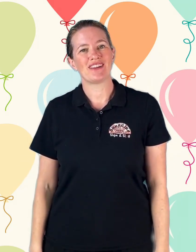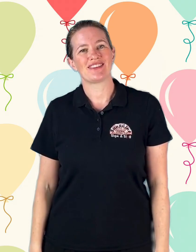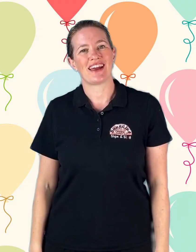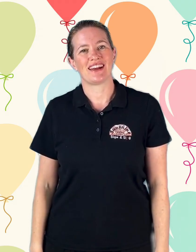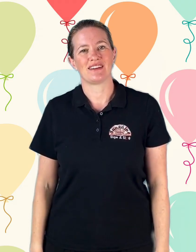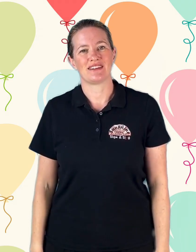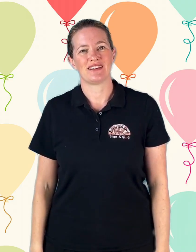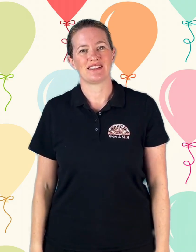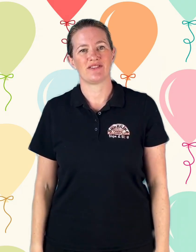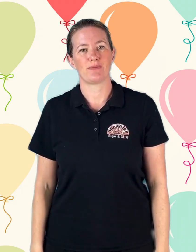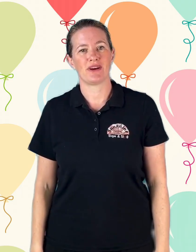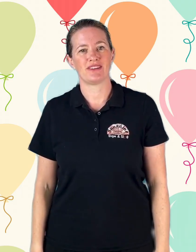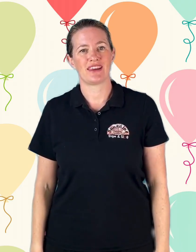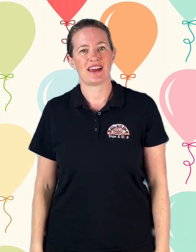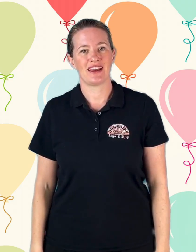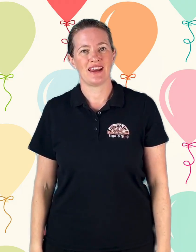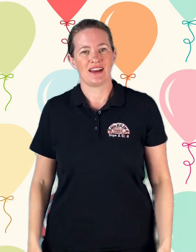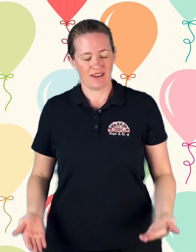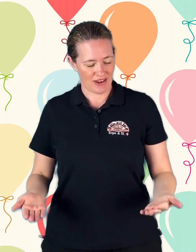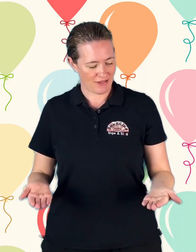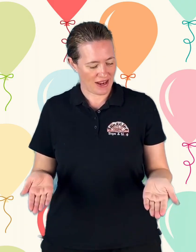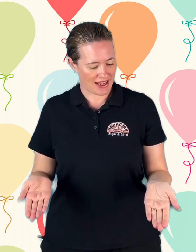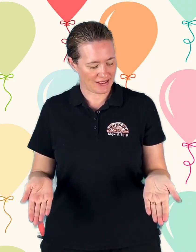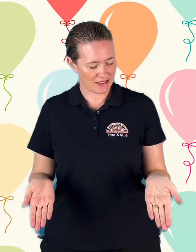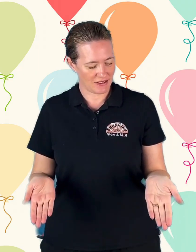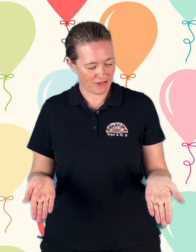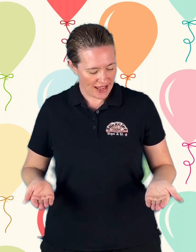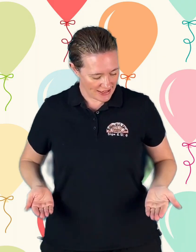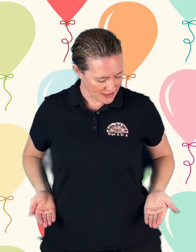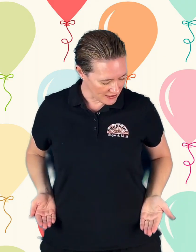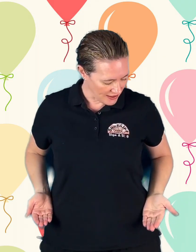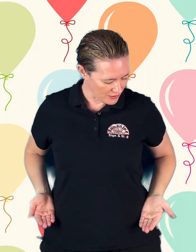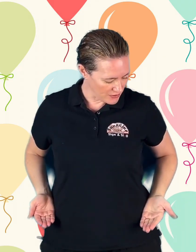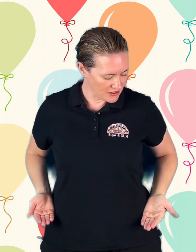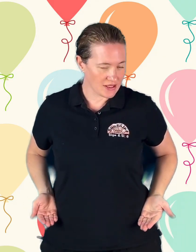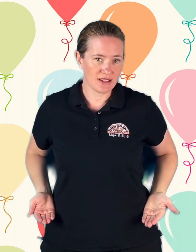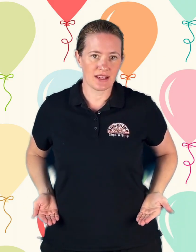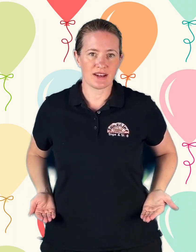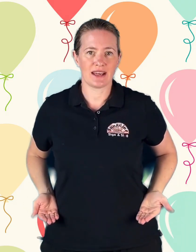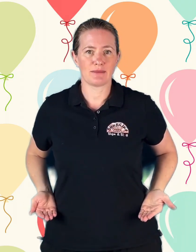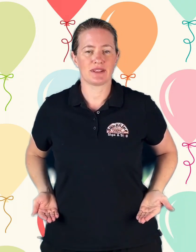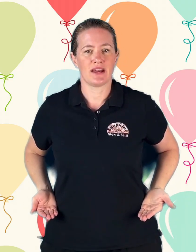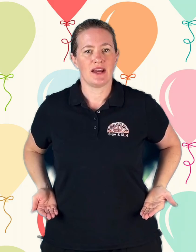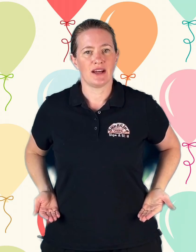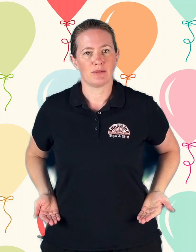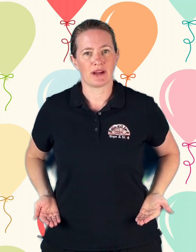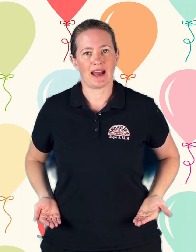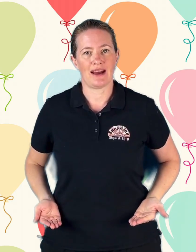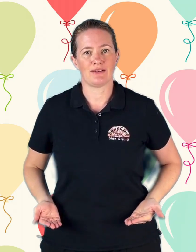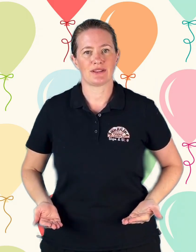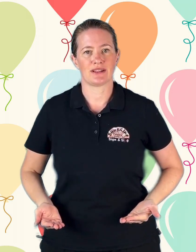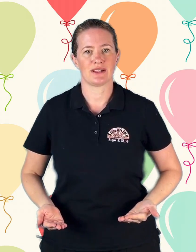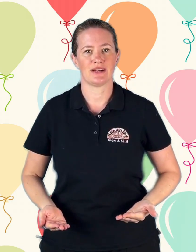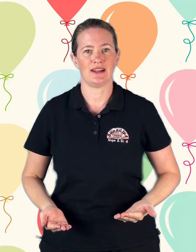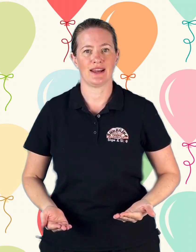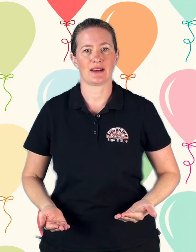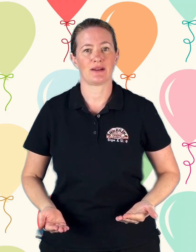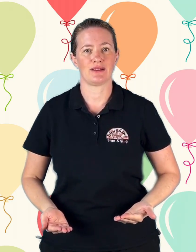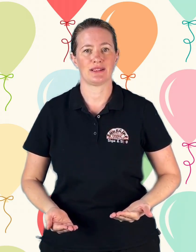Birthday. So for birthday, if you have your hands flat and you have them just near your hips and you bring it out, like this is the birth